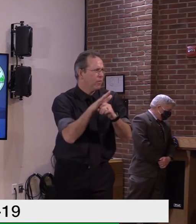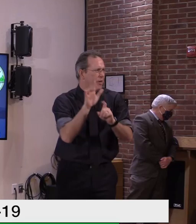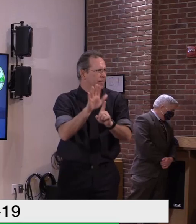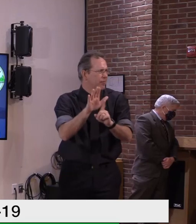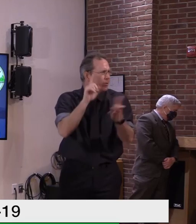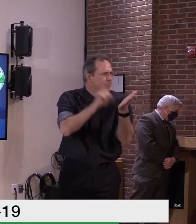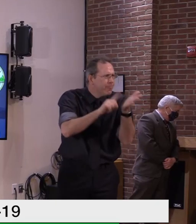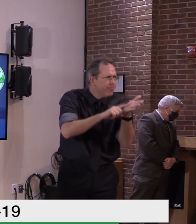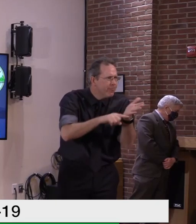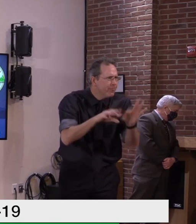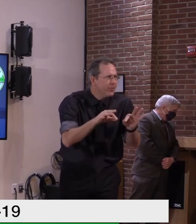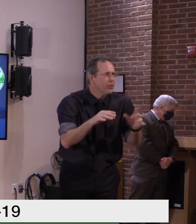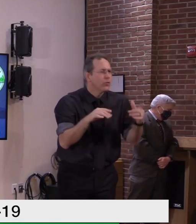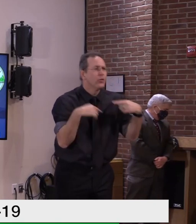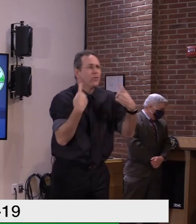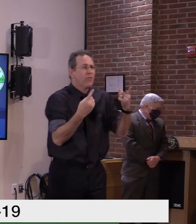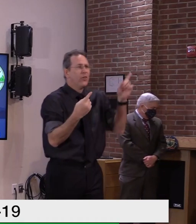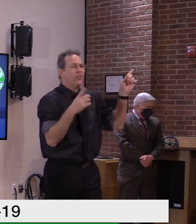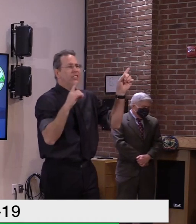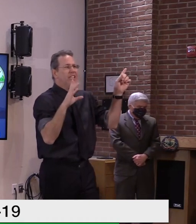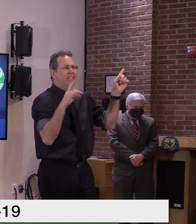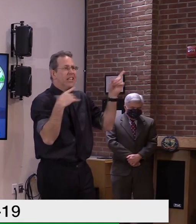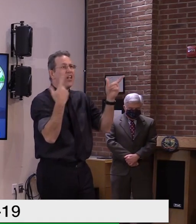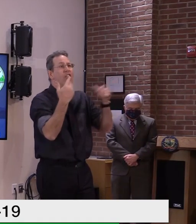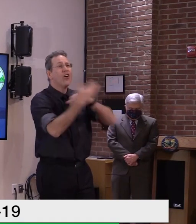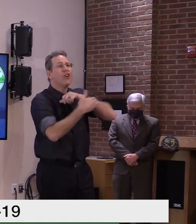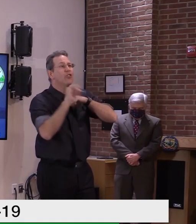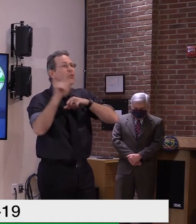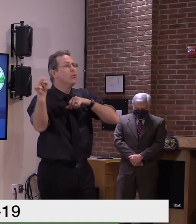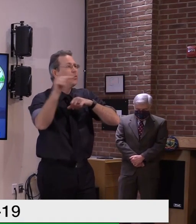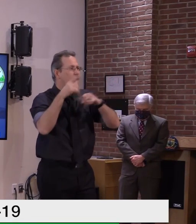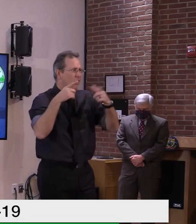happen even more here now.